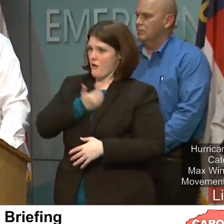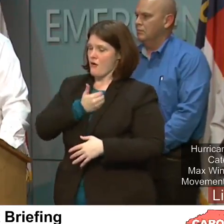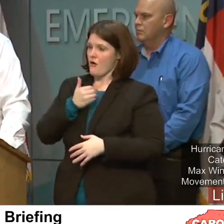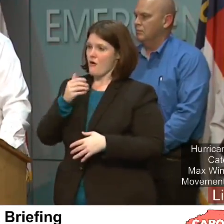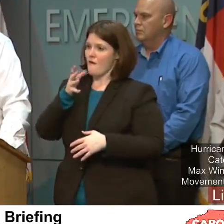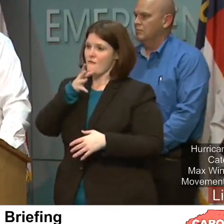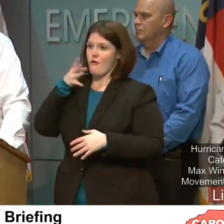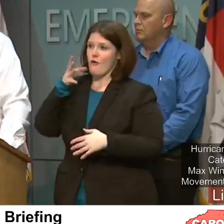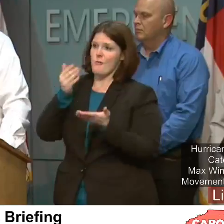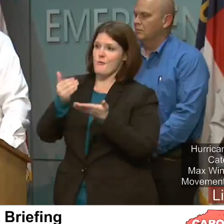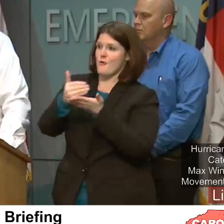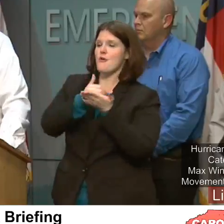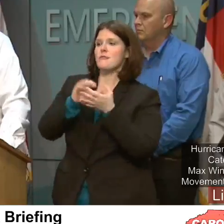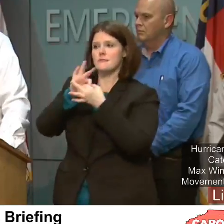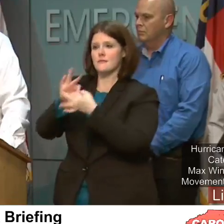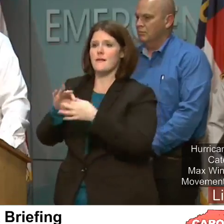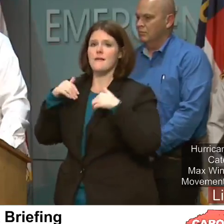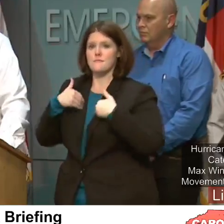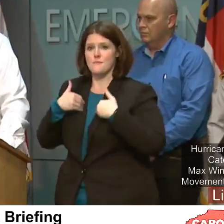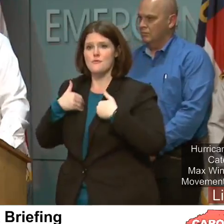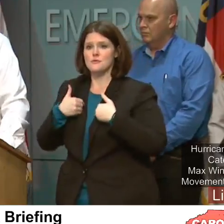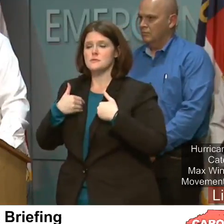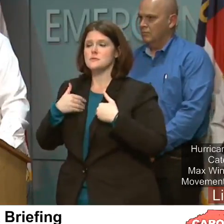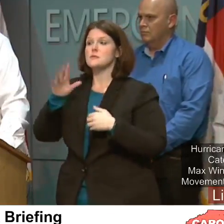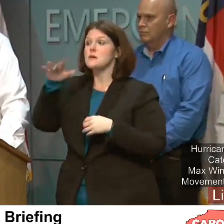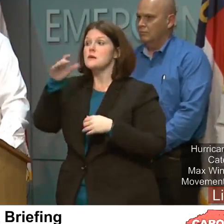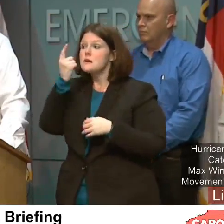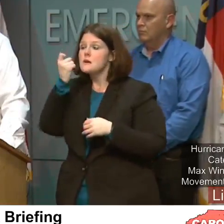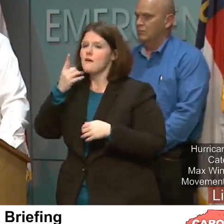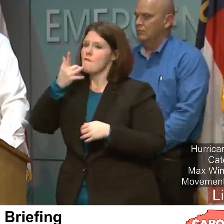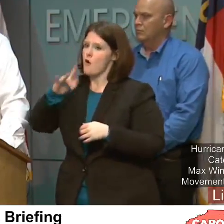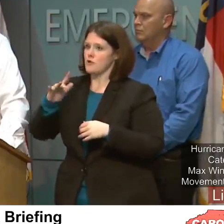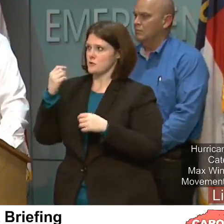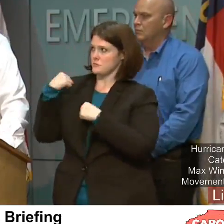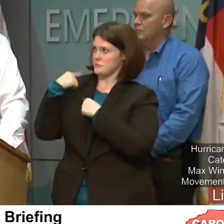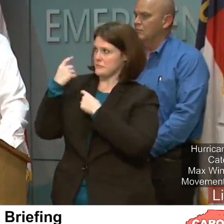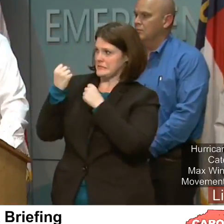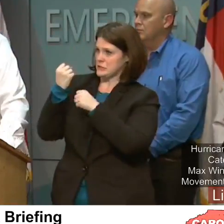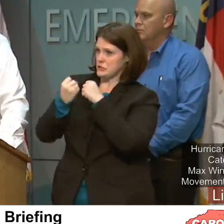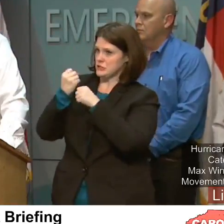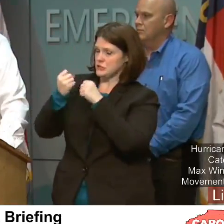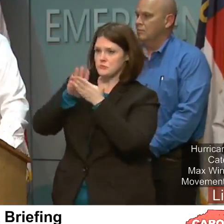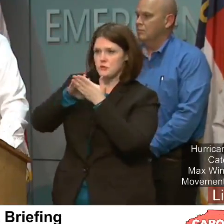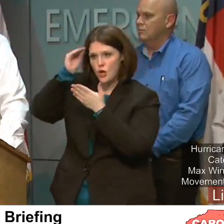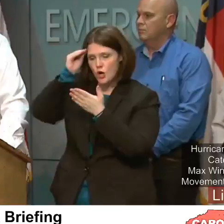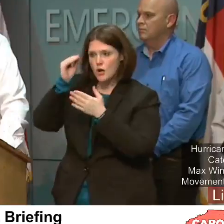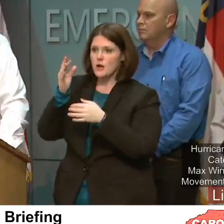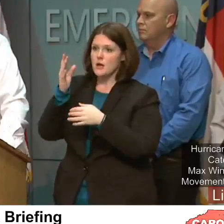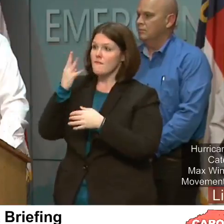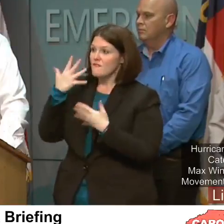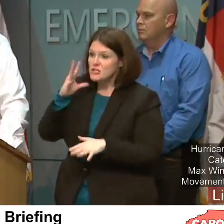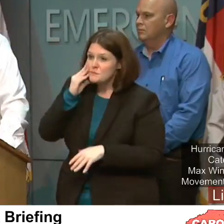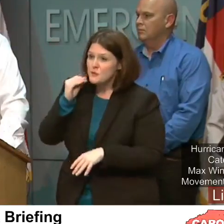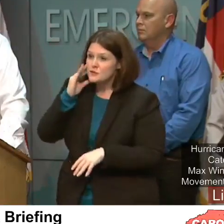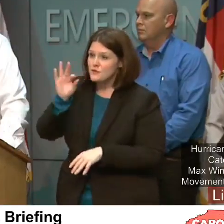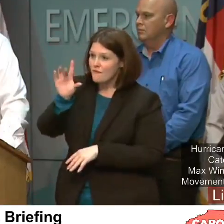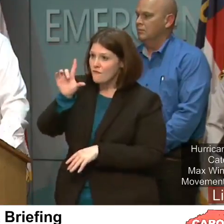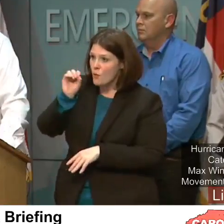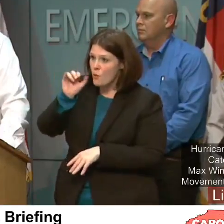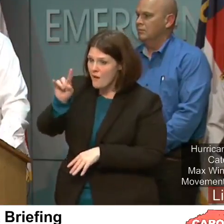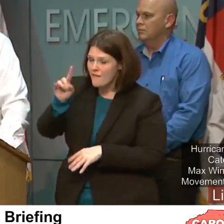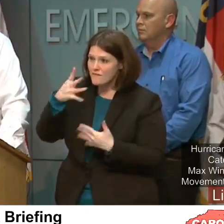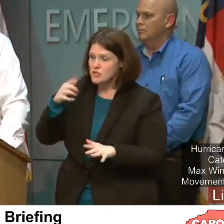gate revenues, and fortunately, we have learned a lot over the years, ranging from Hurricane Florence to